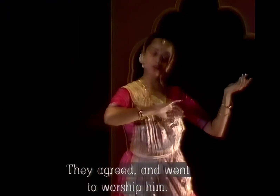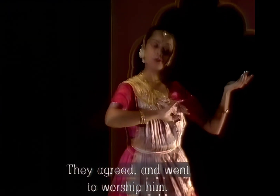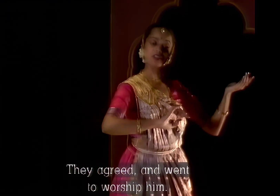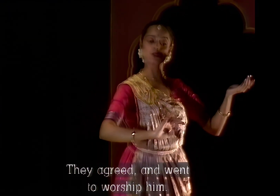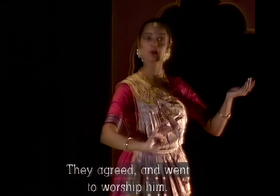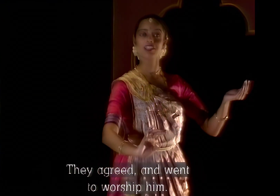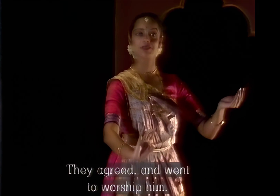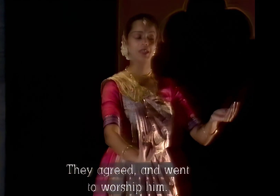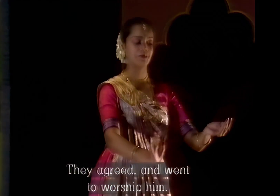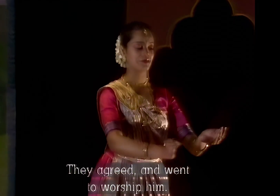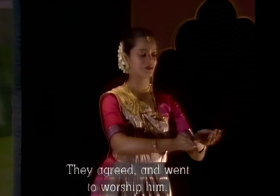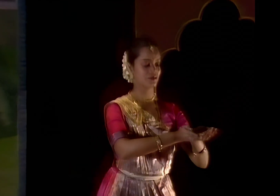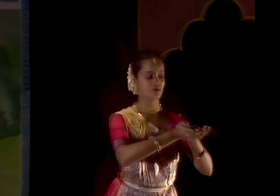went to worship him.